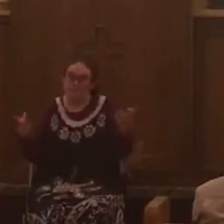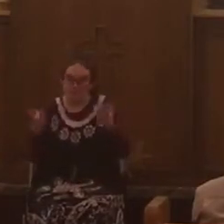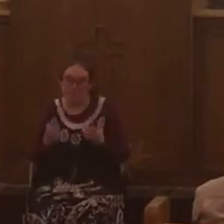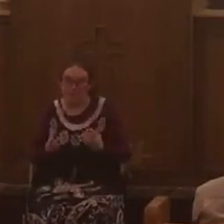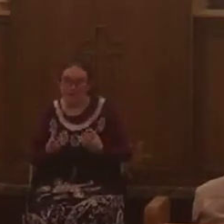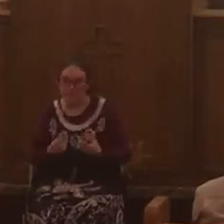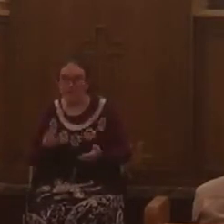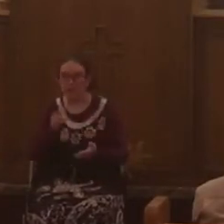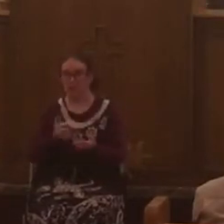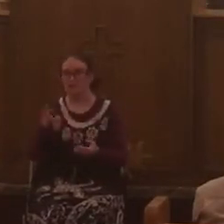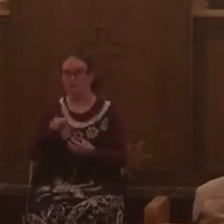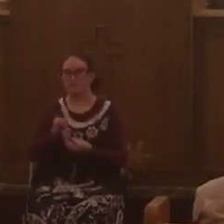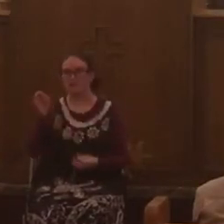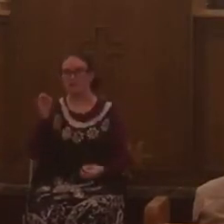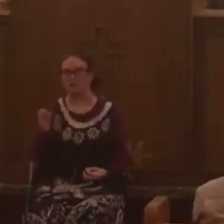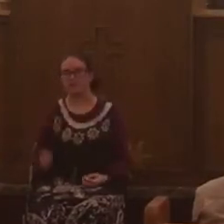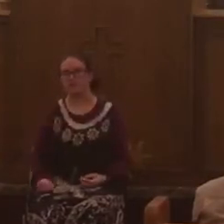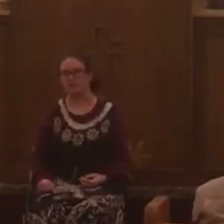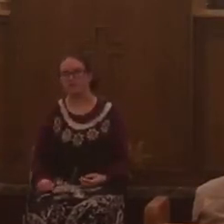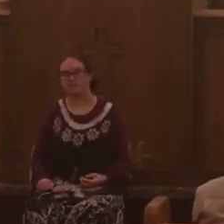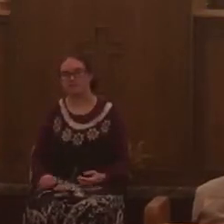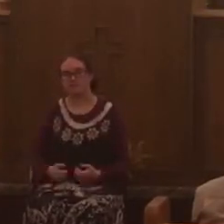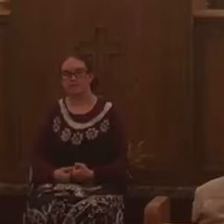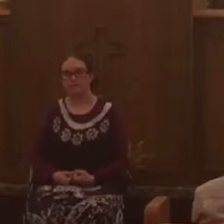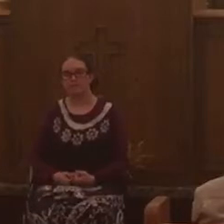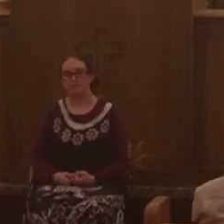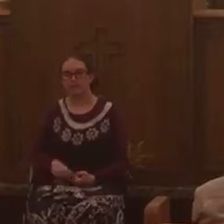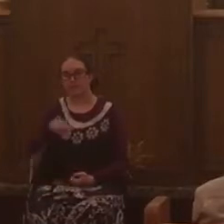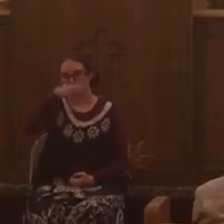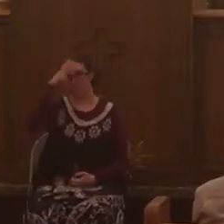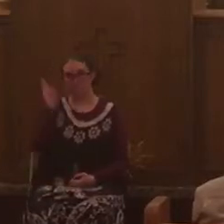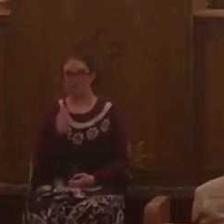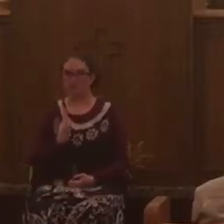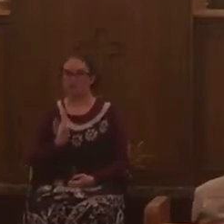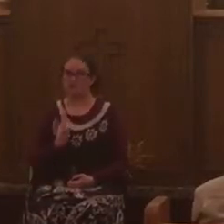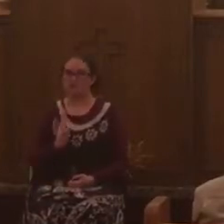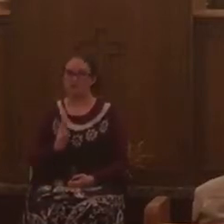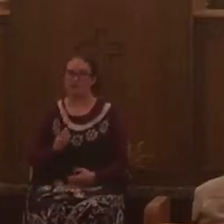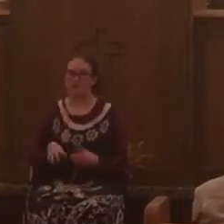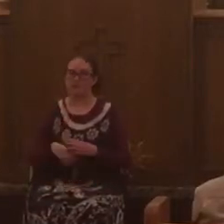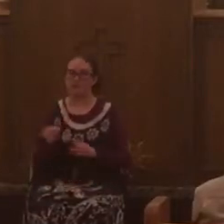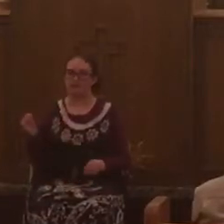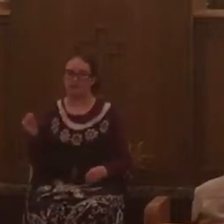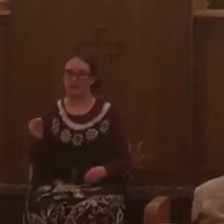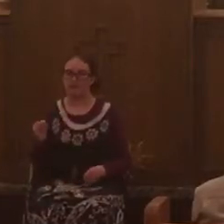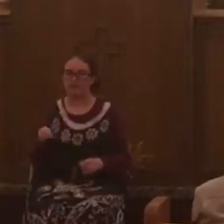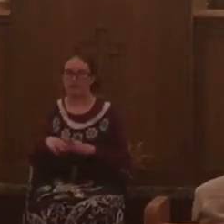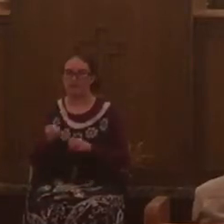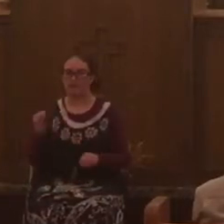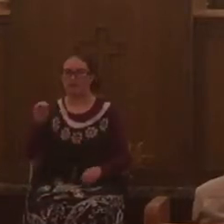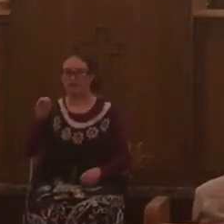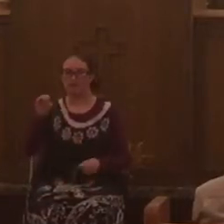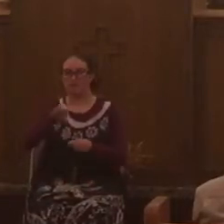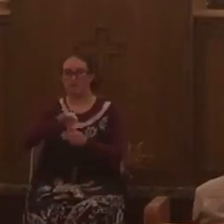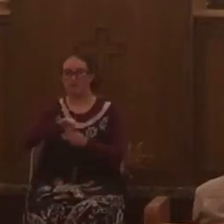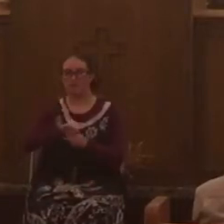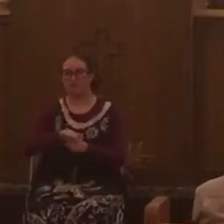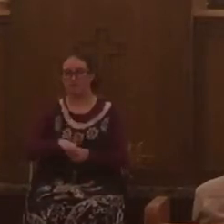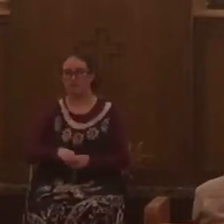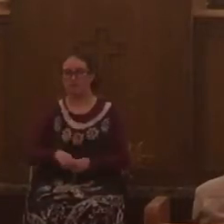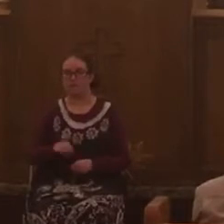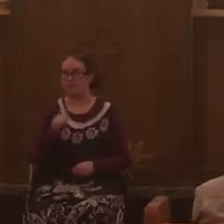for ourselves. Praise God. We've got the Holy Ghost. This is so good, Brother West. We can come to church, we can lift our hands, we can jump, we can